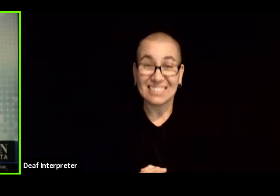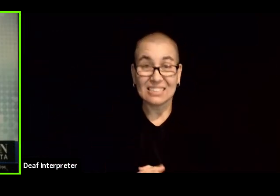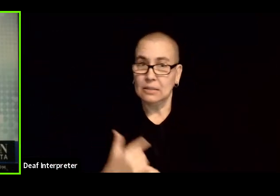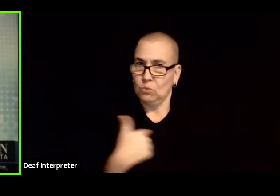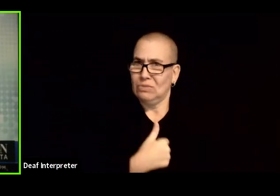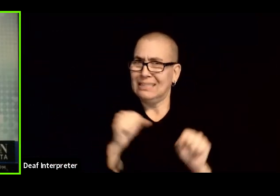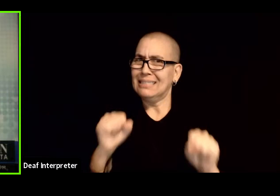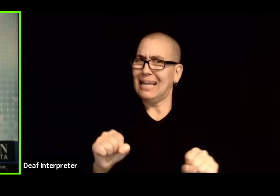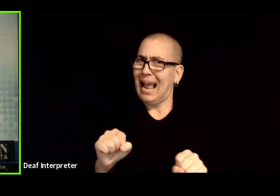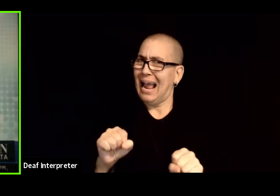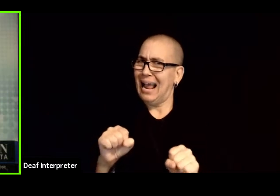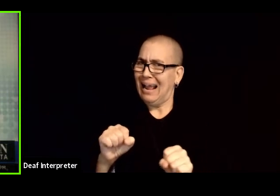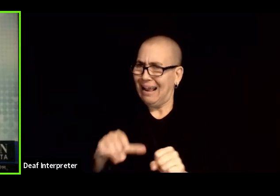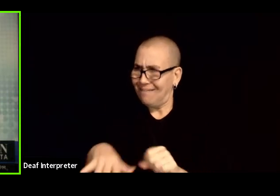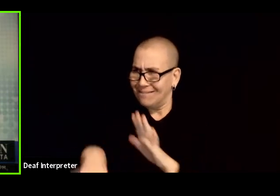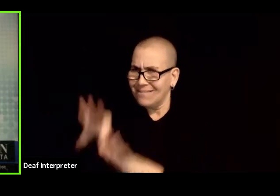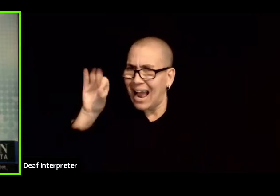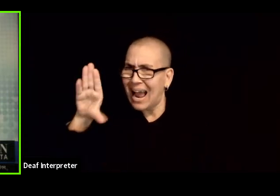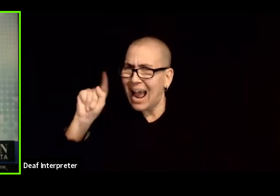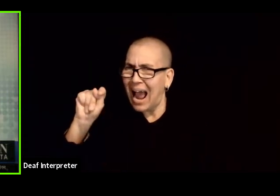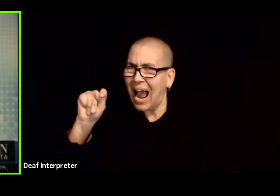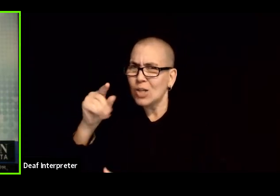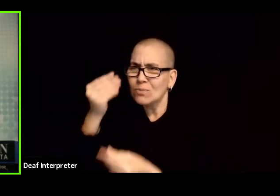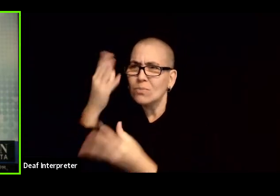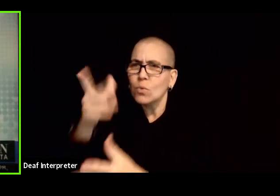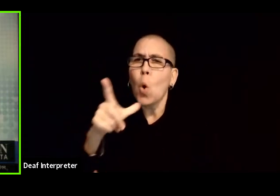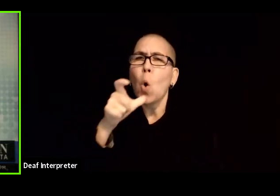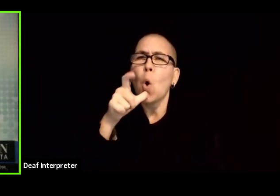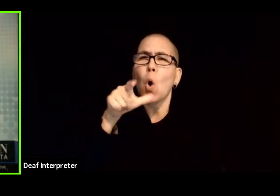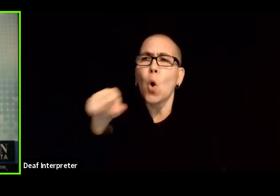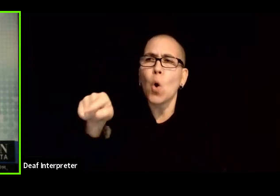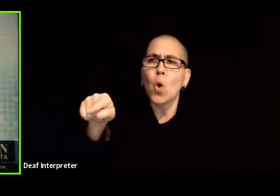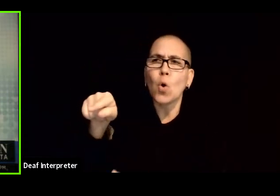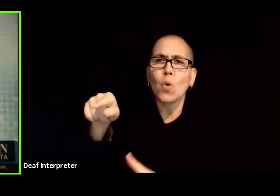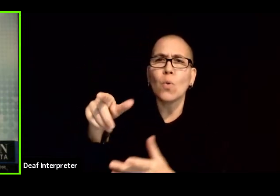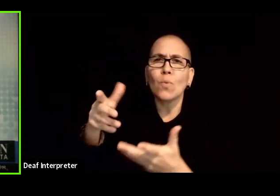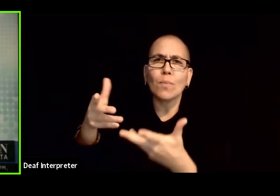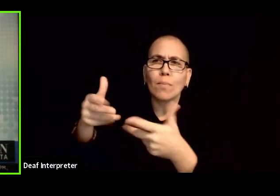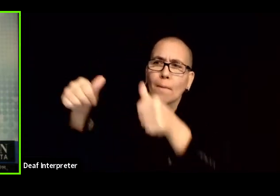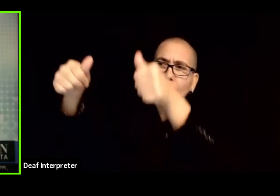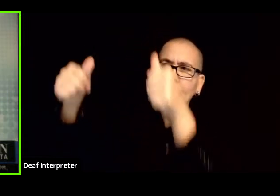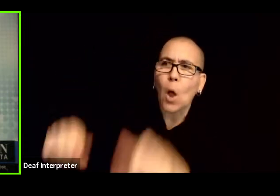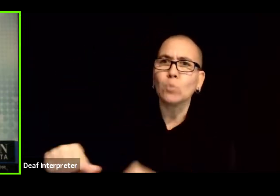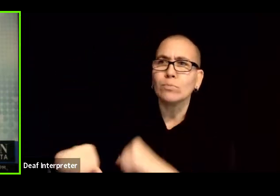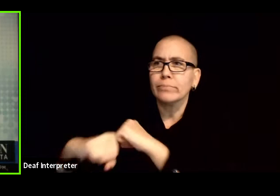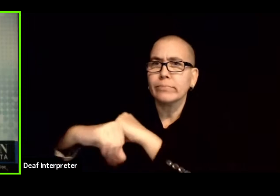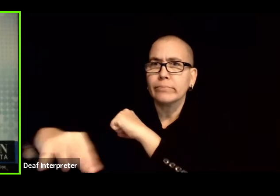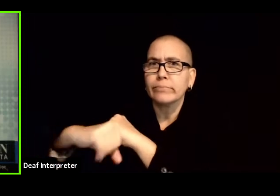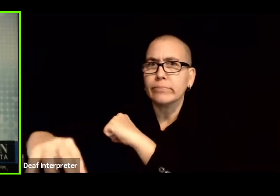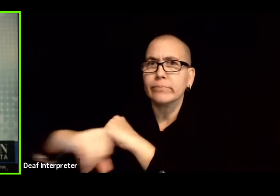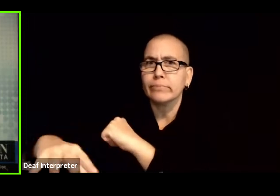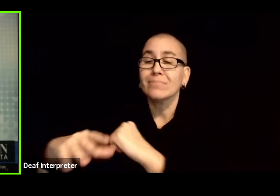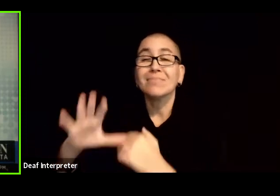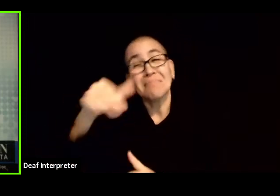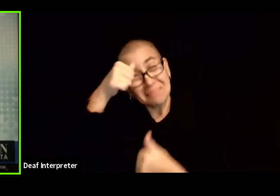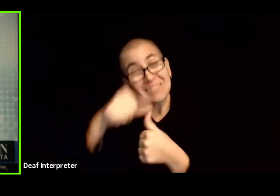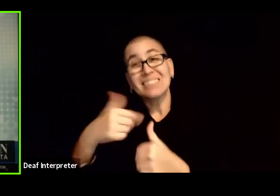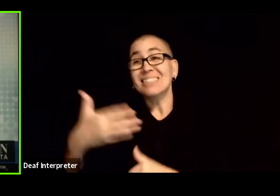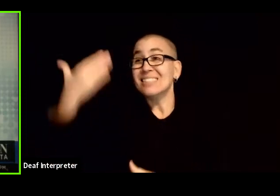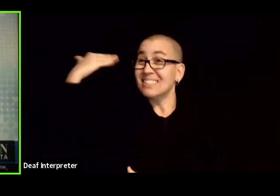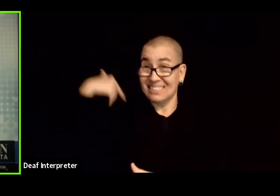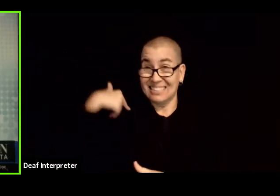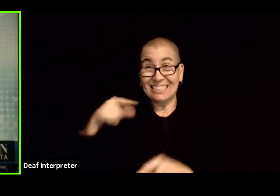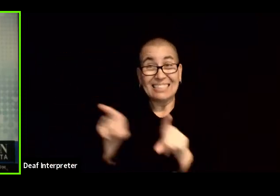host as well. And we have talked before about it's difficult for local officials